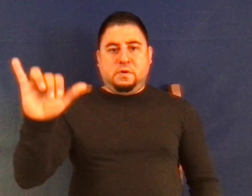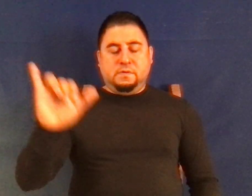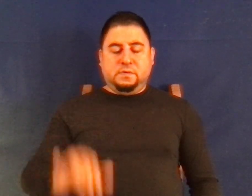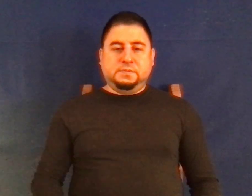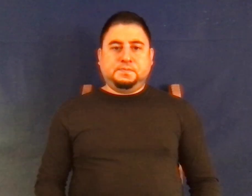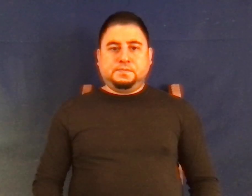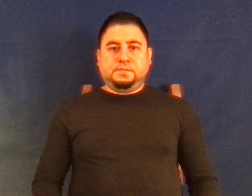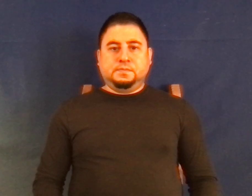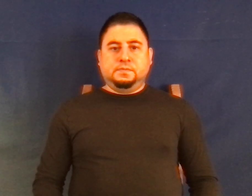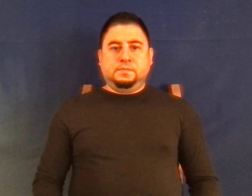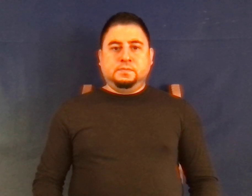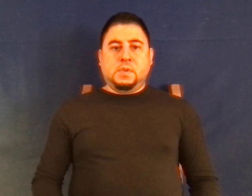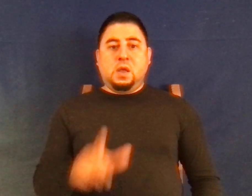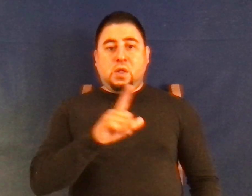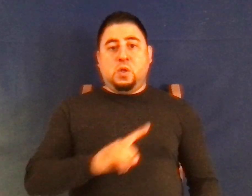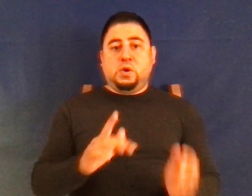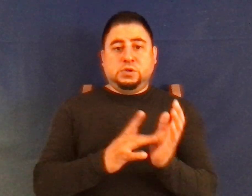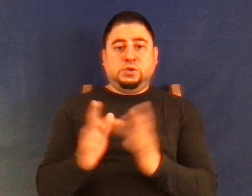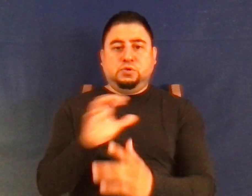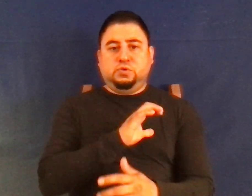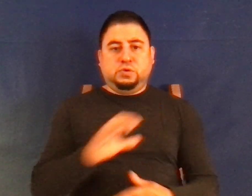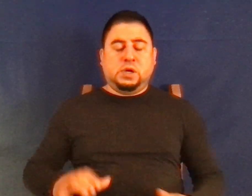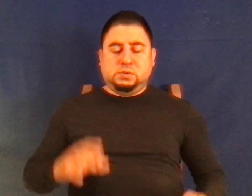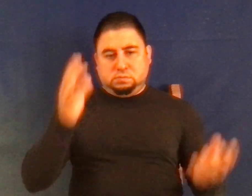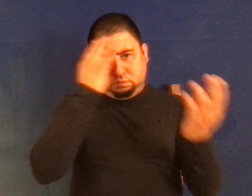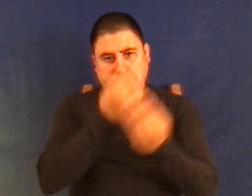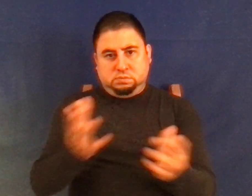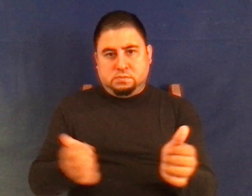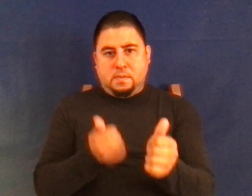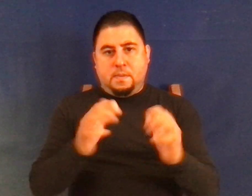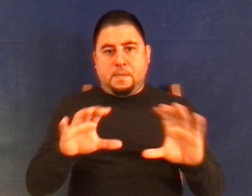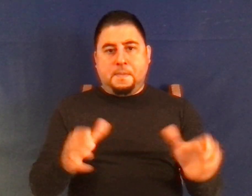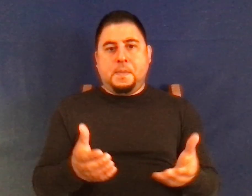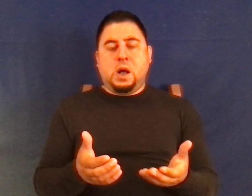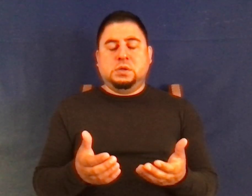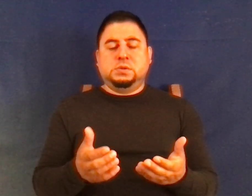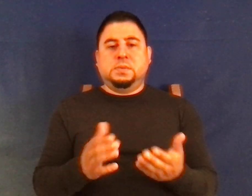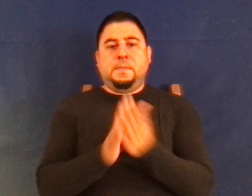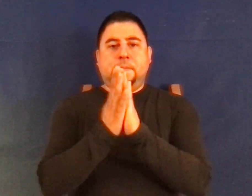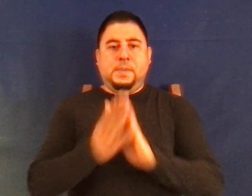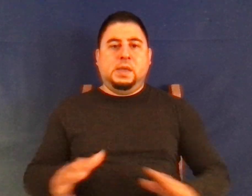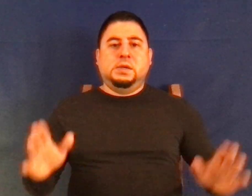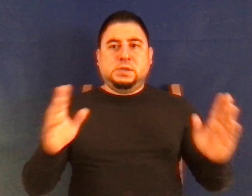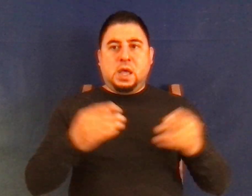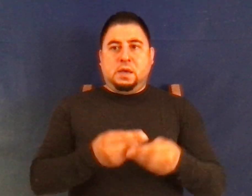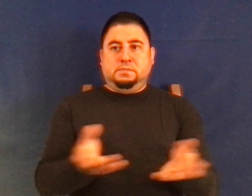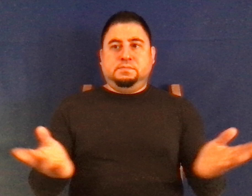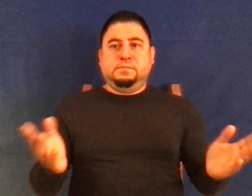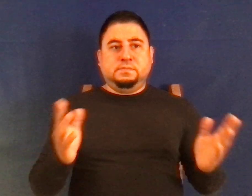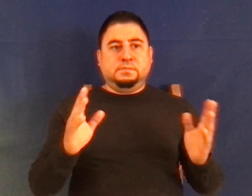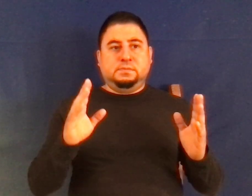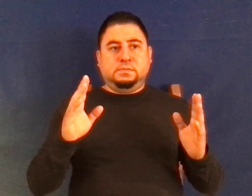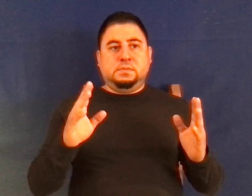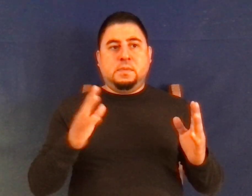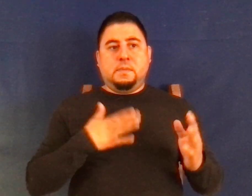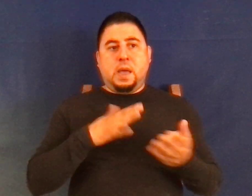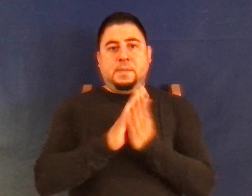forever. Lord Jesus Christ, you said to your apostles, Peace I leave you, my peace I give